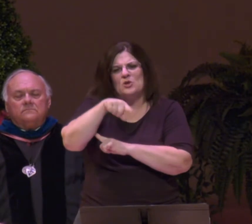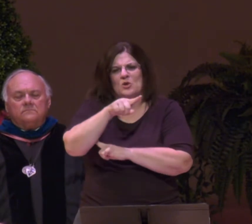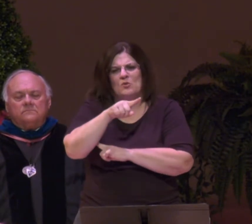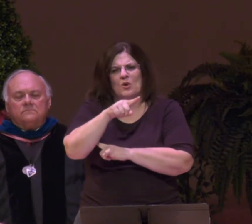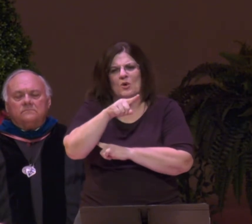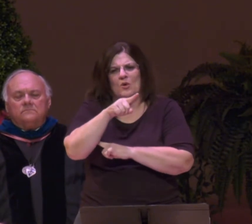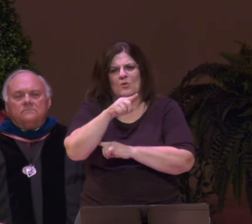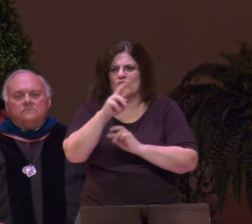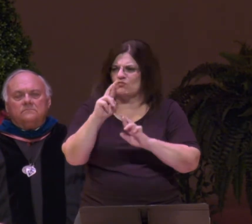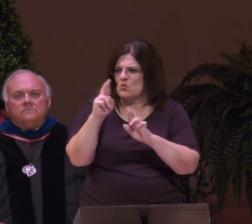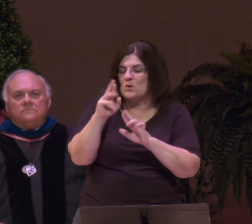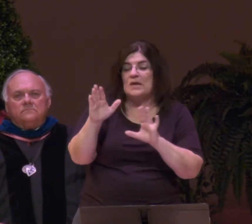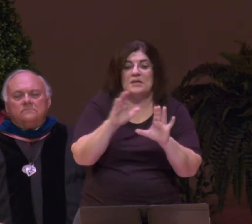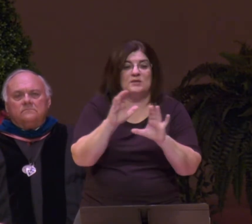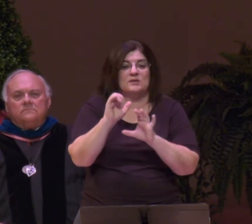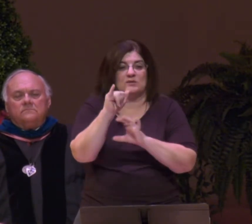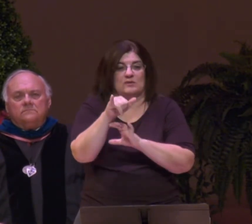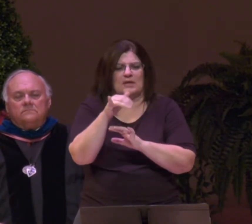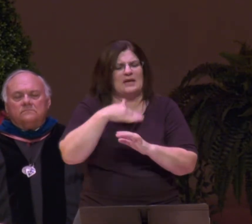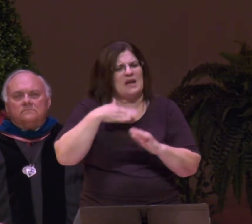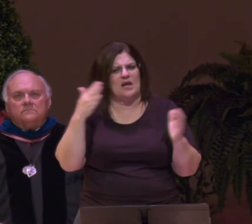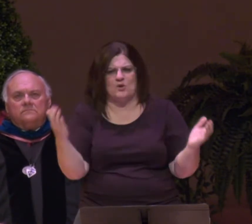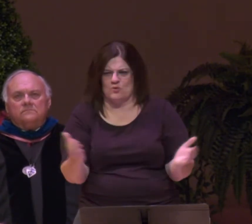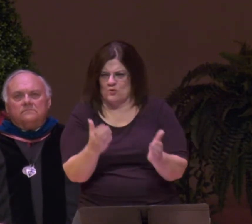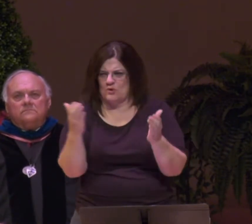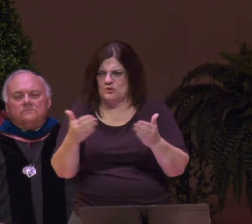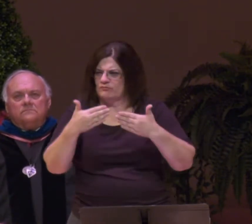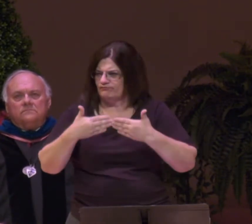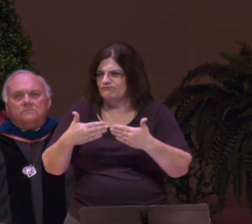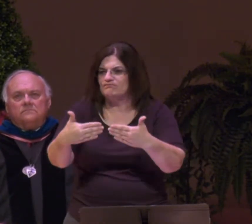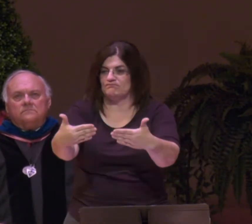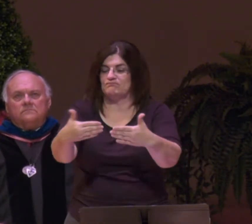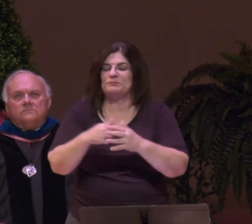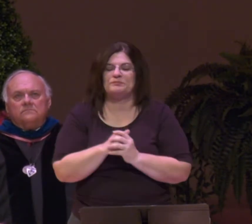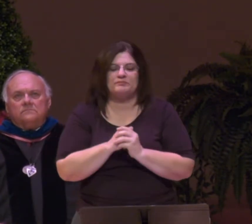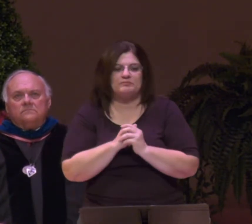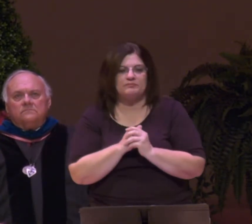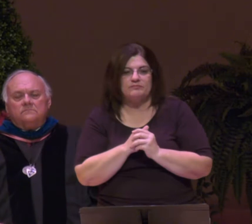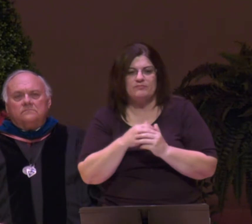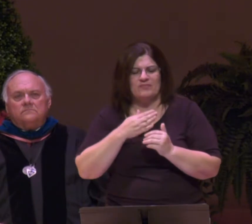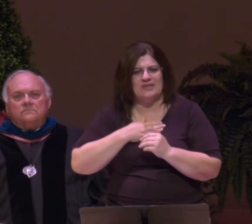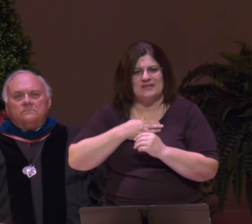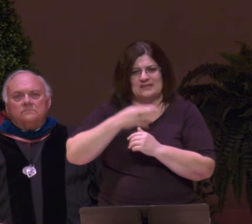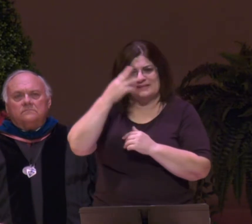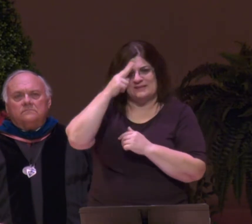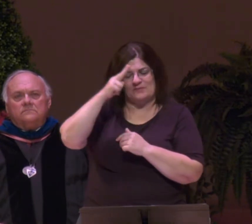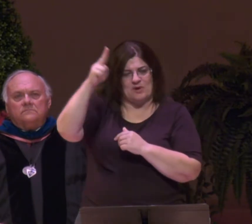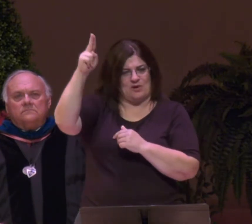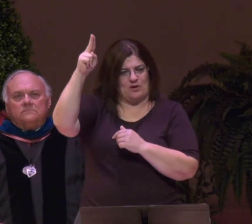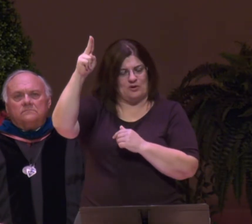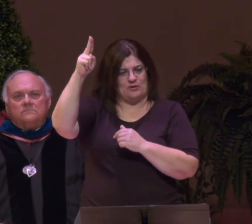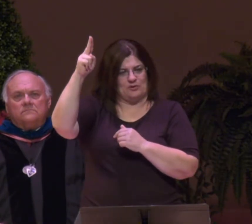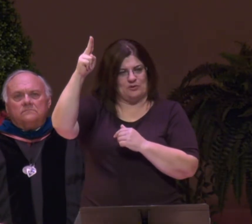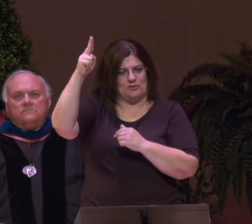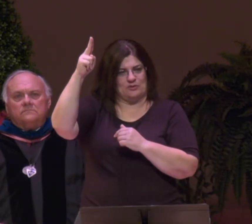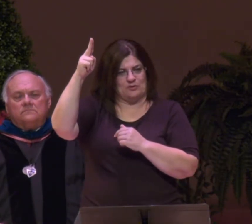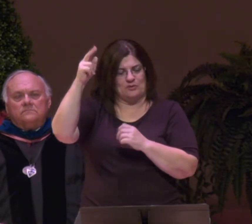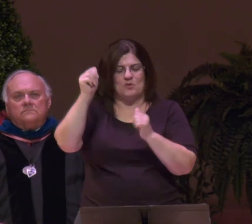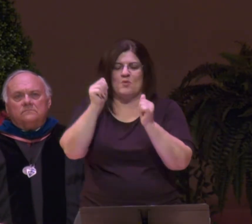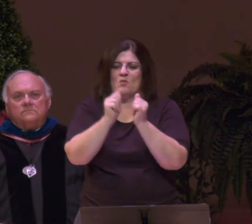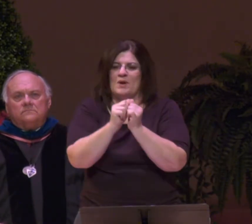I encourage you to do that. And it's my honor, on behalf of our National